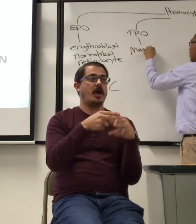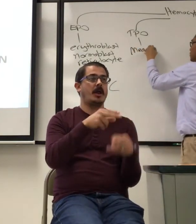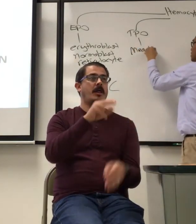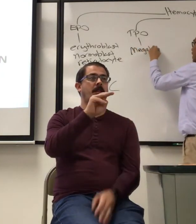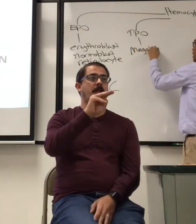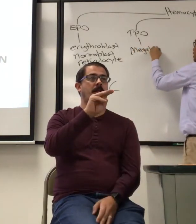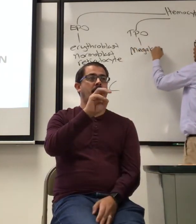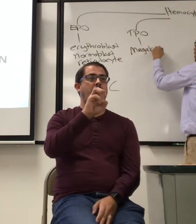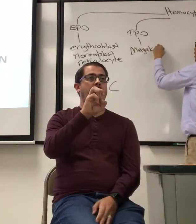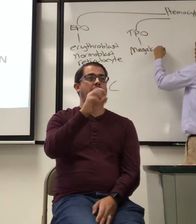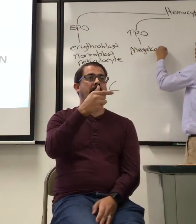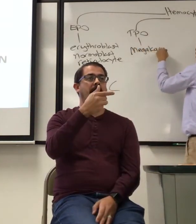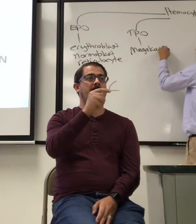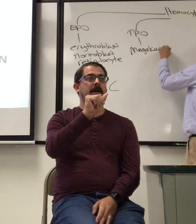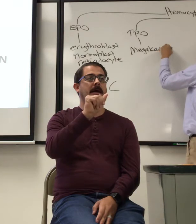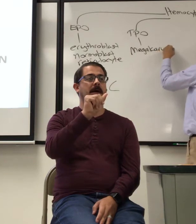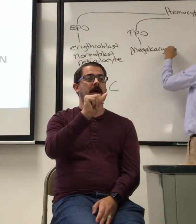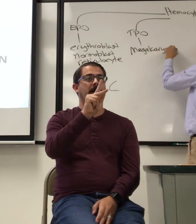megakaryocyte.